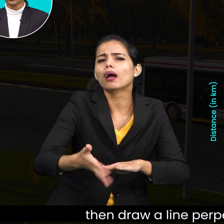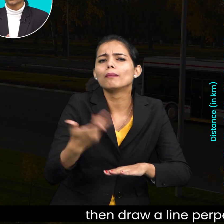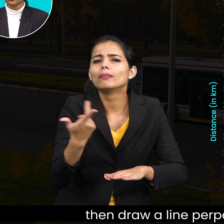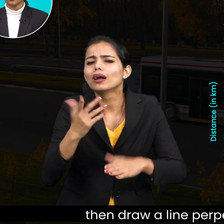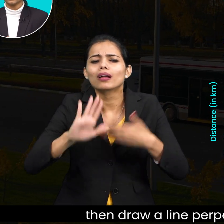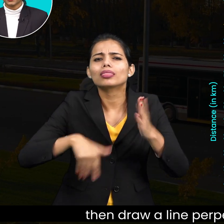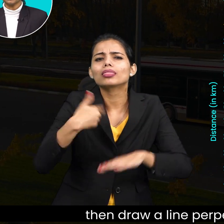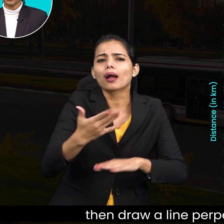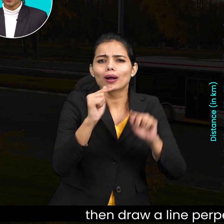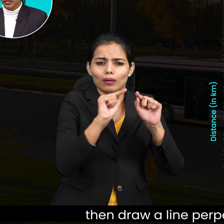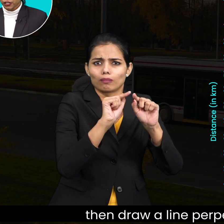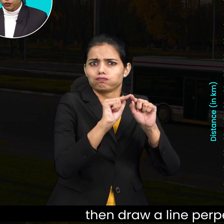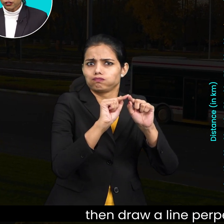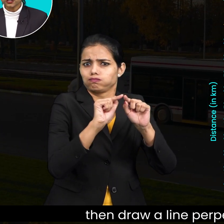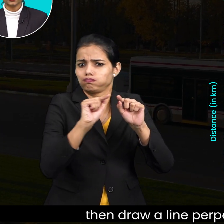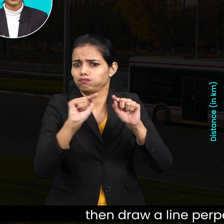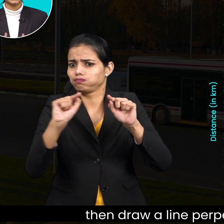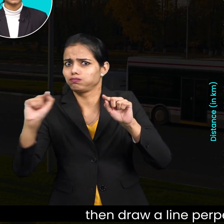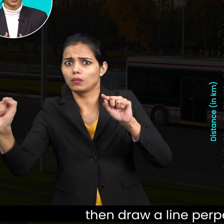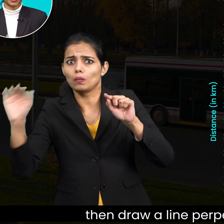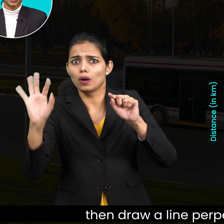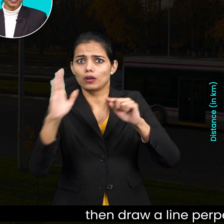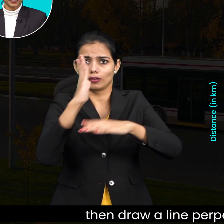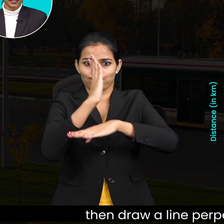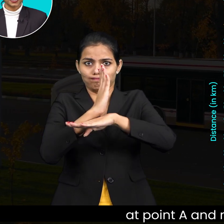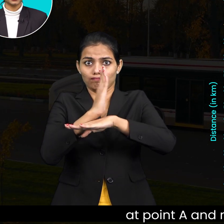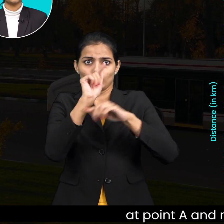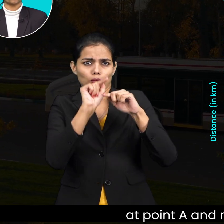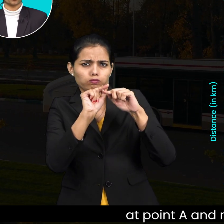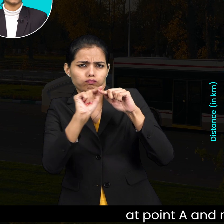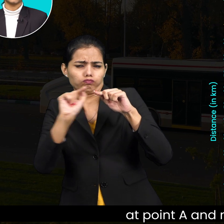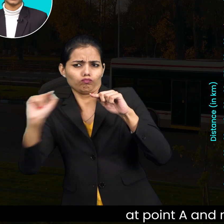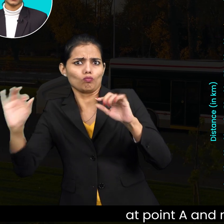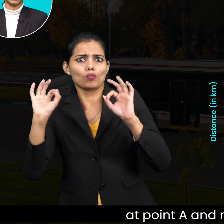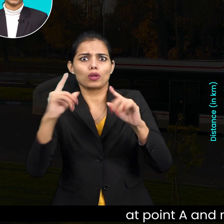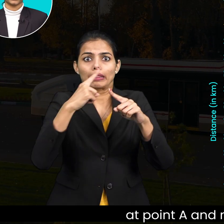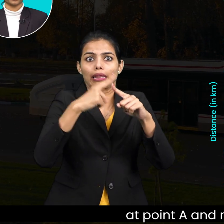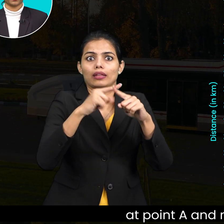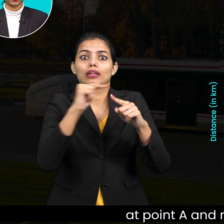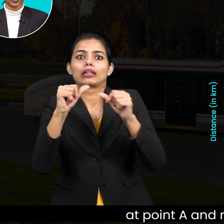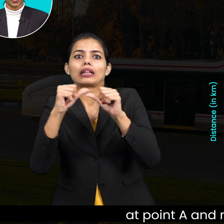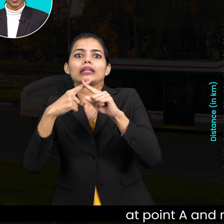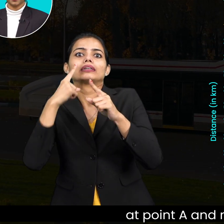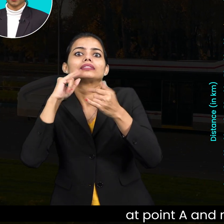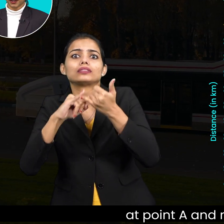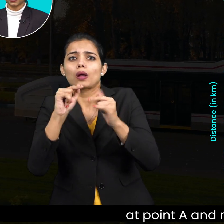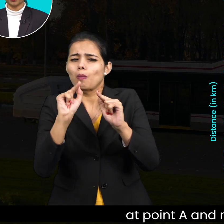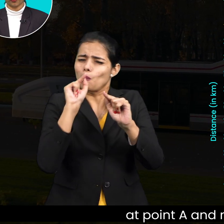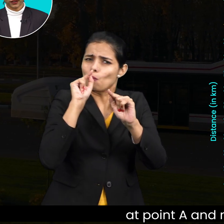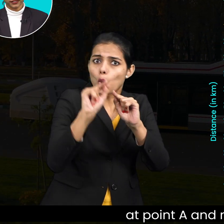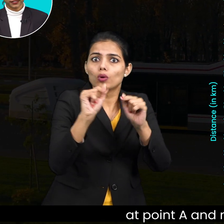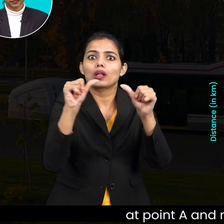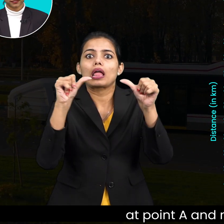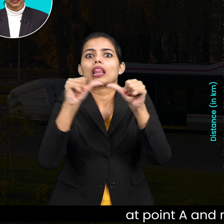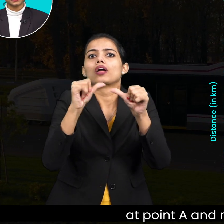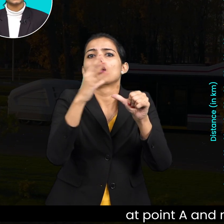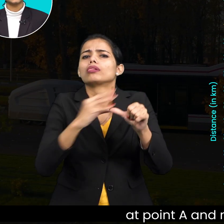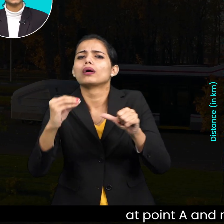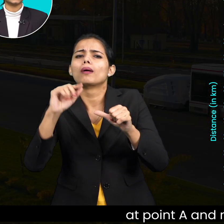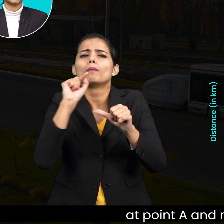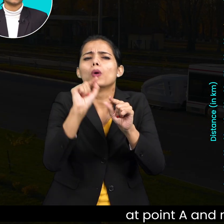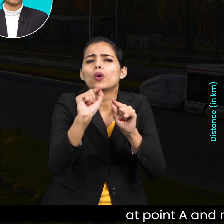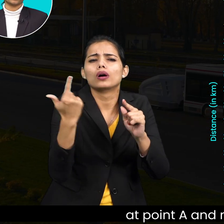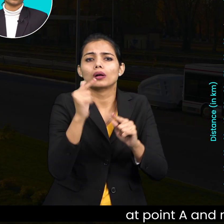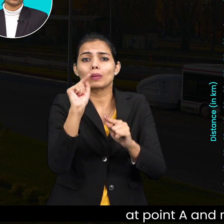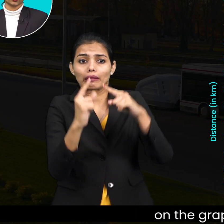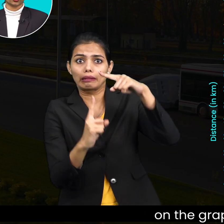Then draw a line perpendicular to the x-axis at point A and mark the point